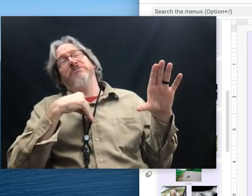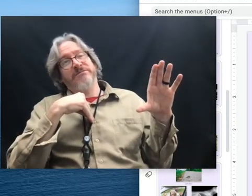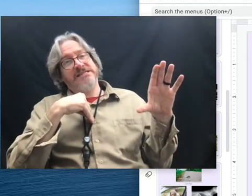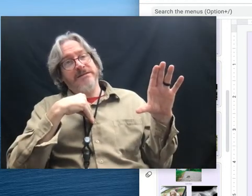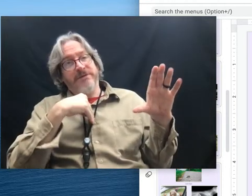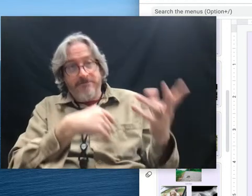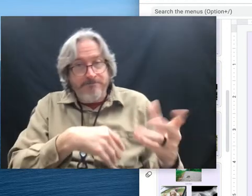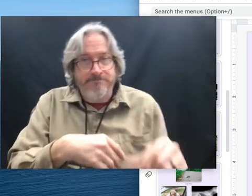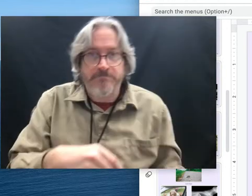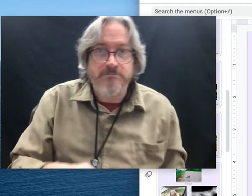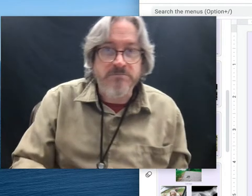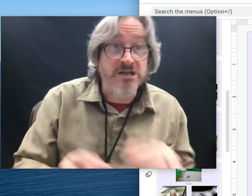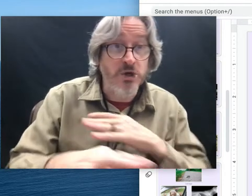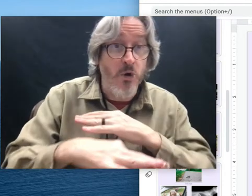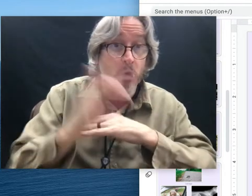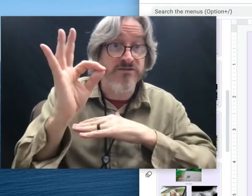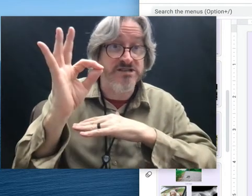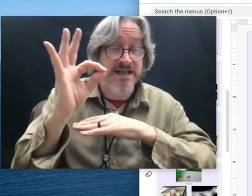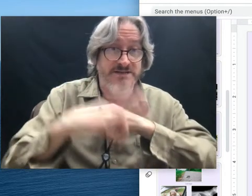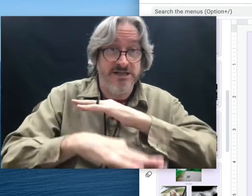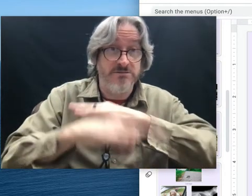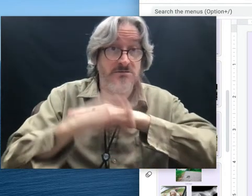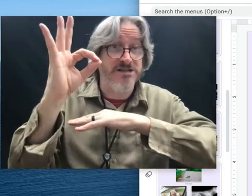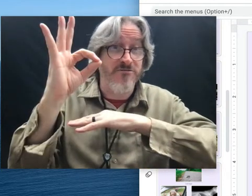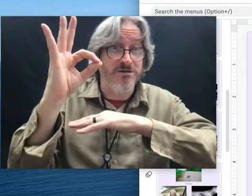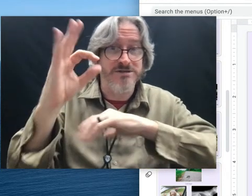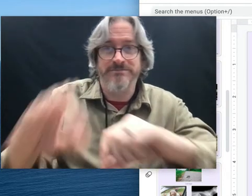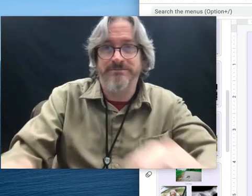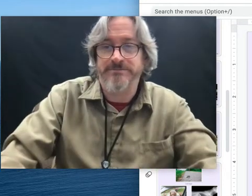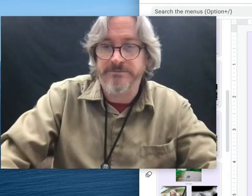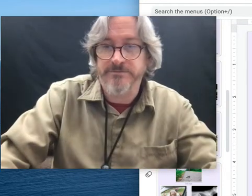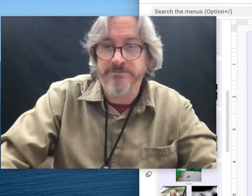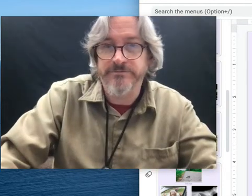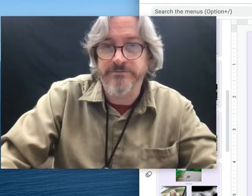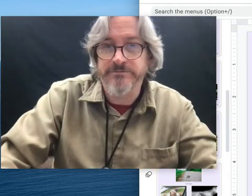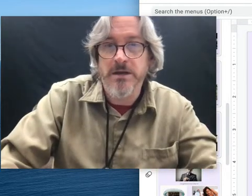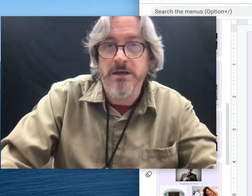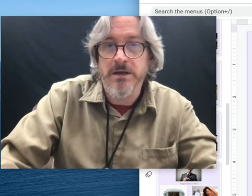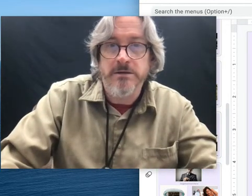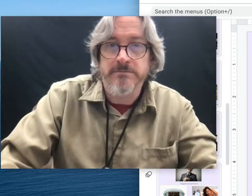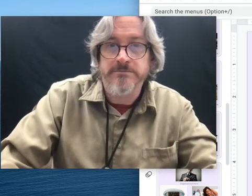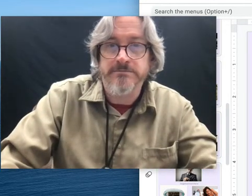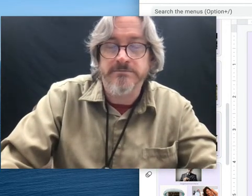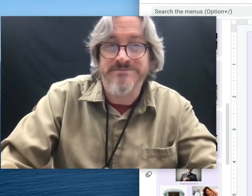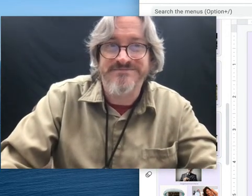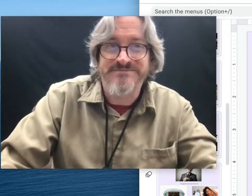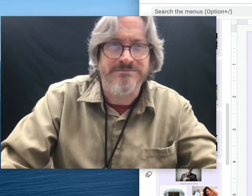I was able to sleep in. So overslept is, oh, the sun rose.